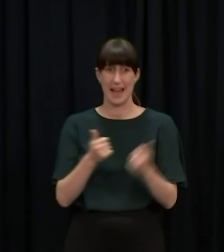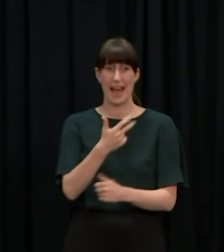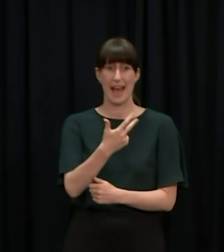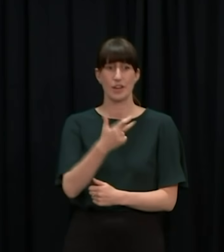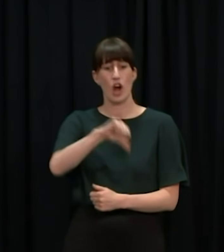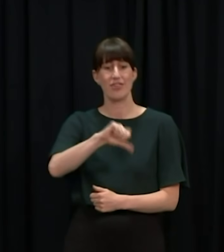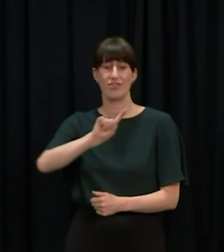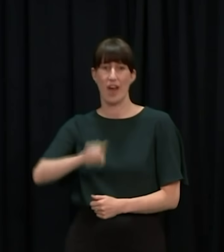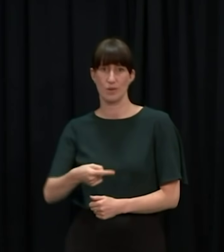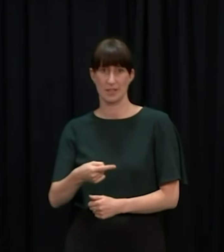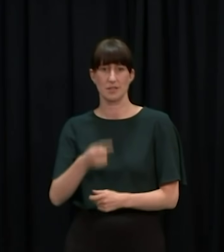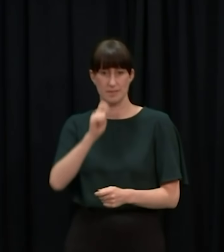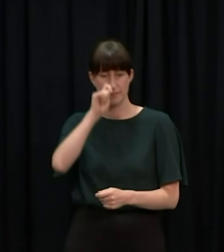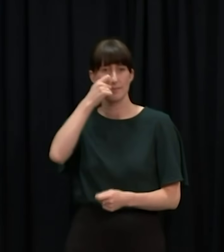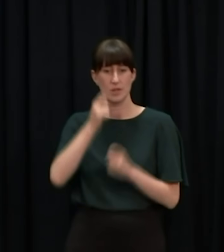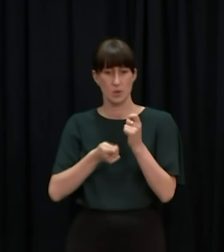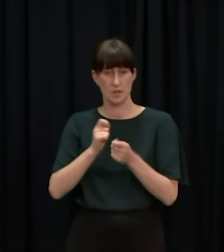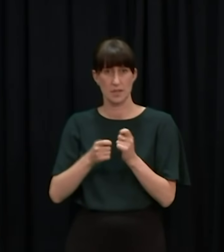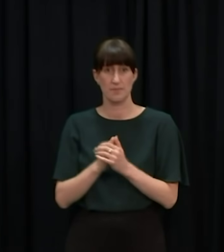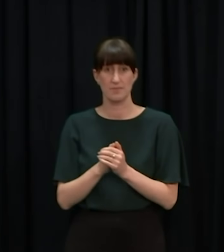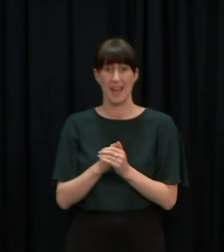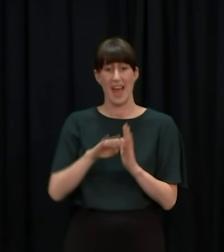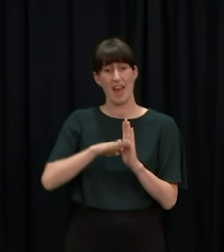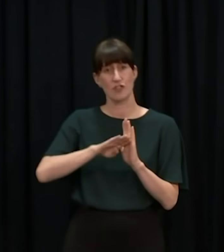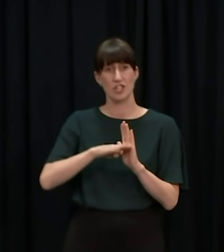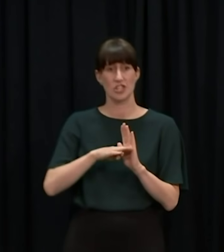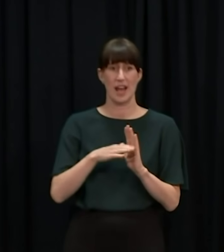taken. That's sitting above their 7-day average of